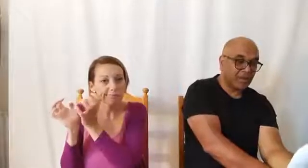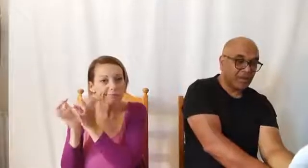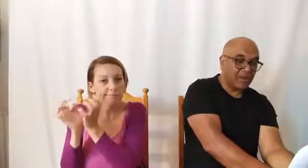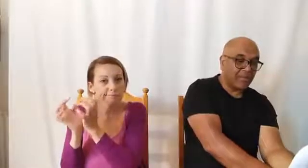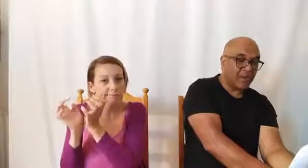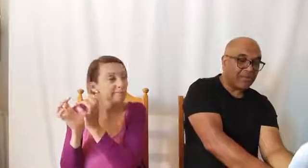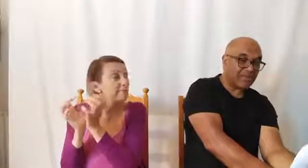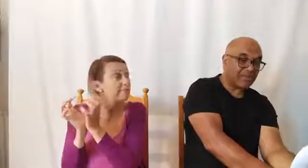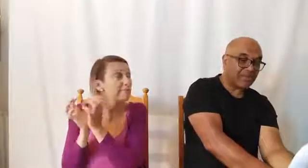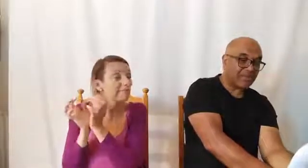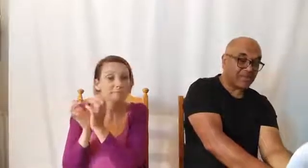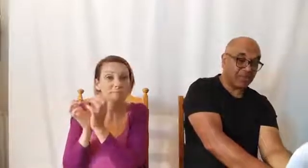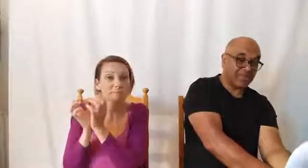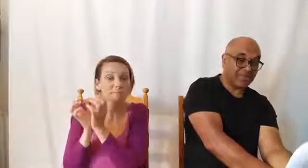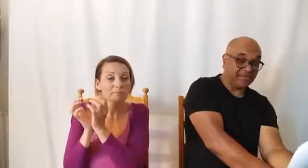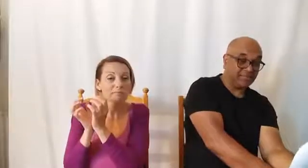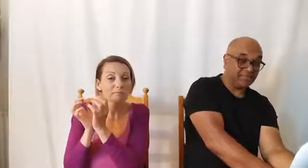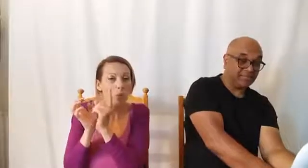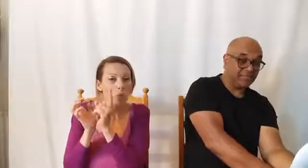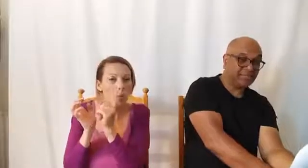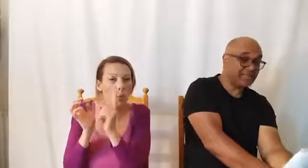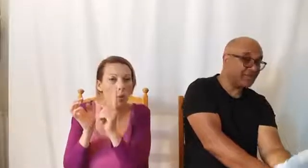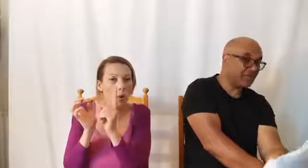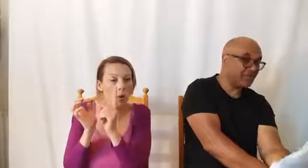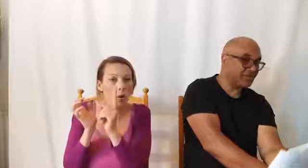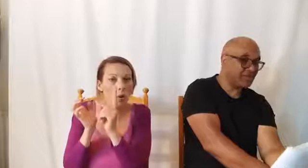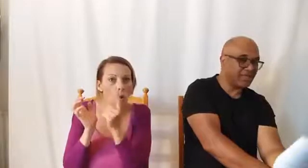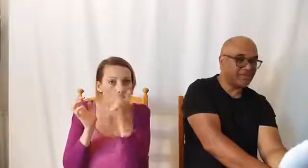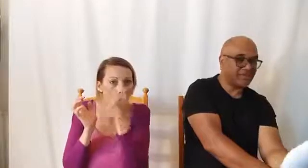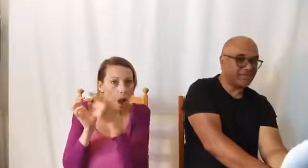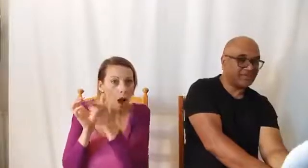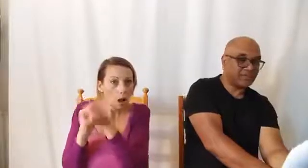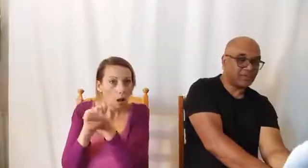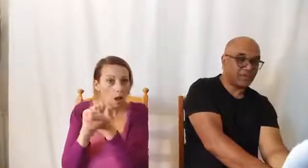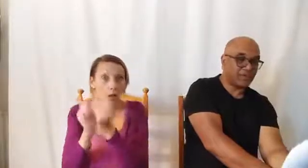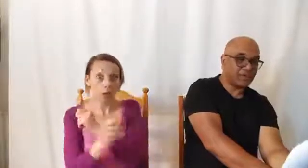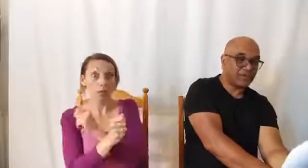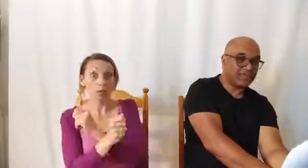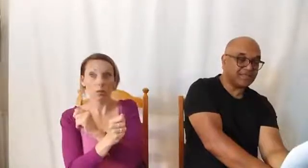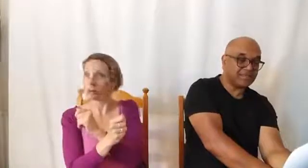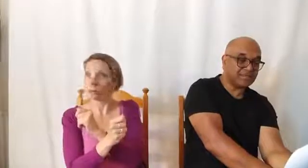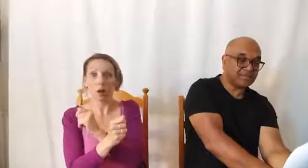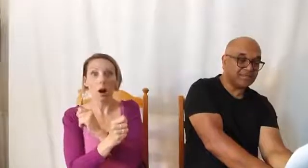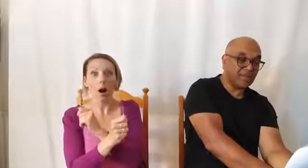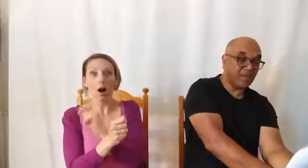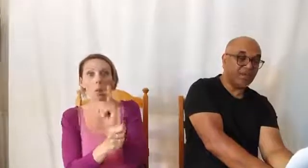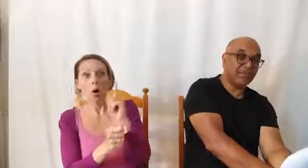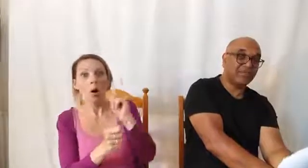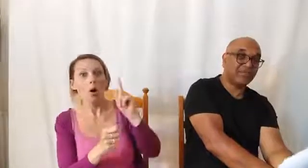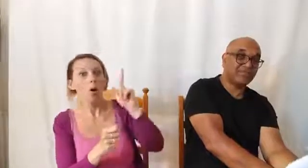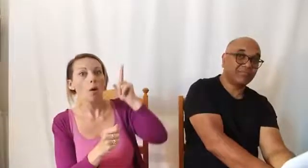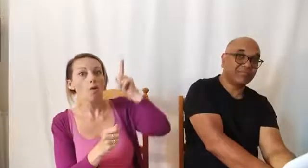By magic, some might say, Ben's luck had changed. For in the distance, Wendy,